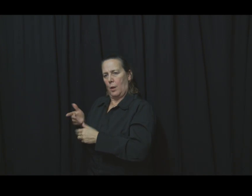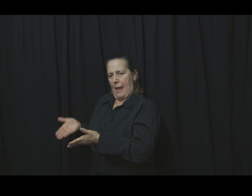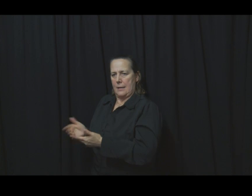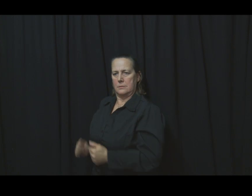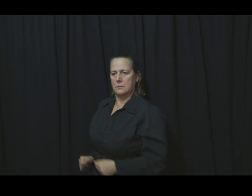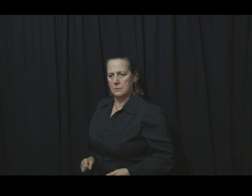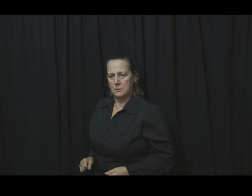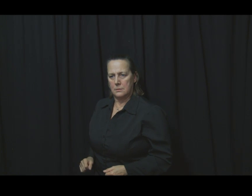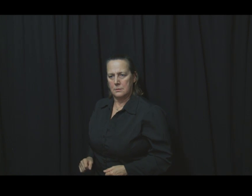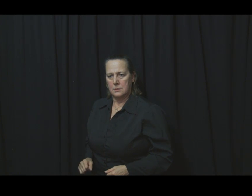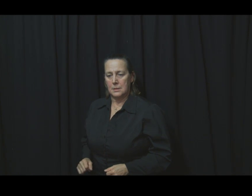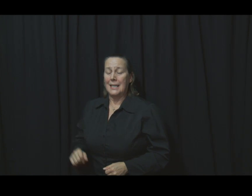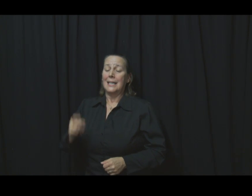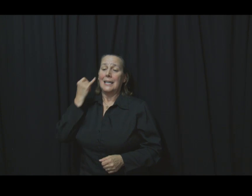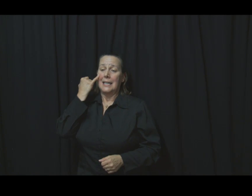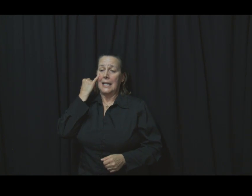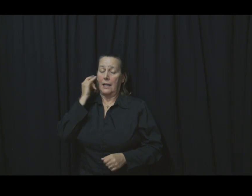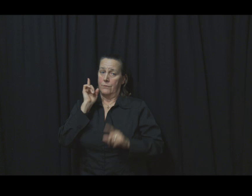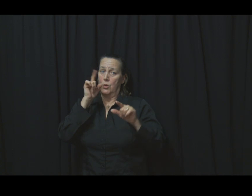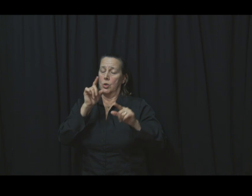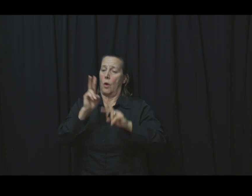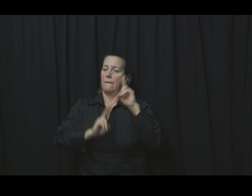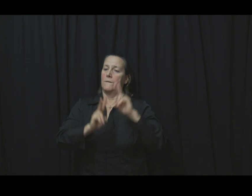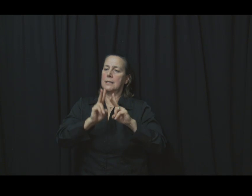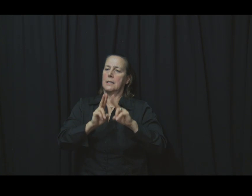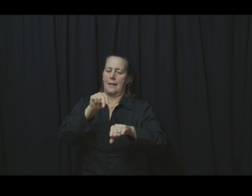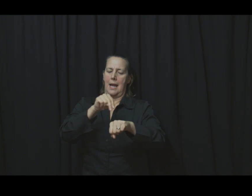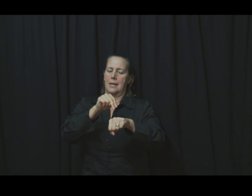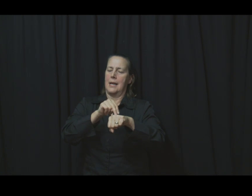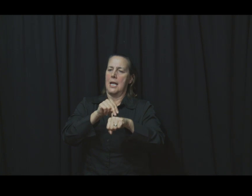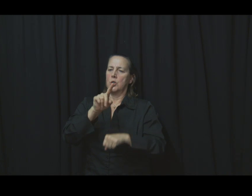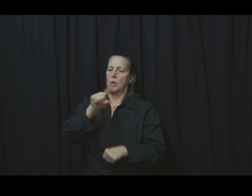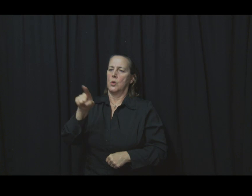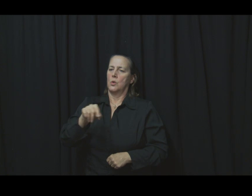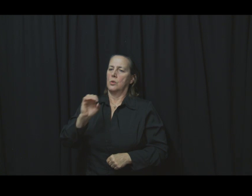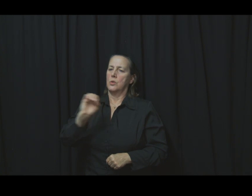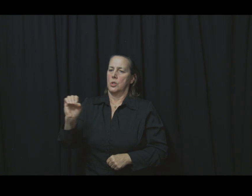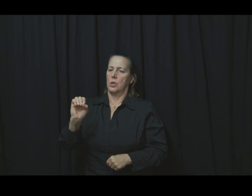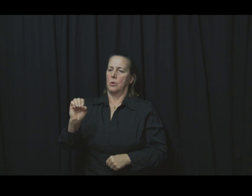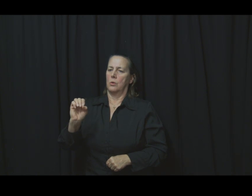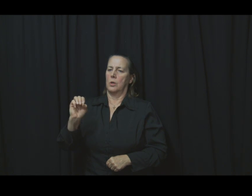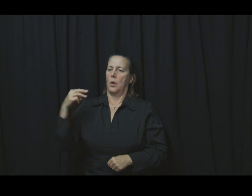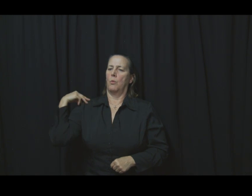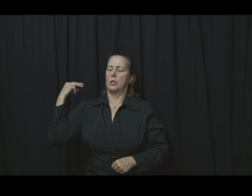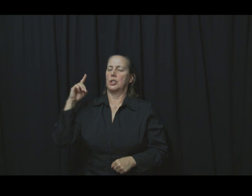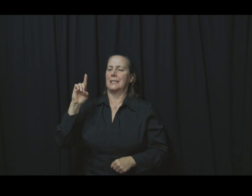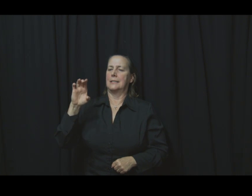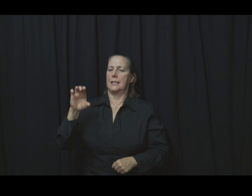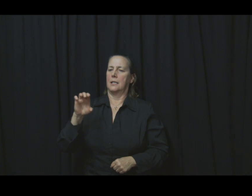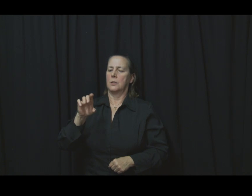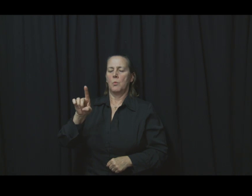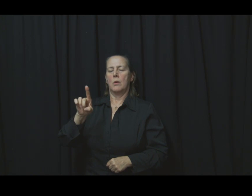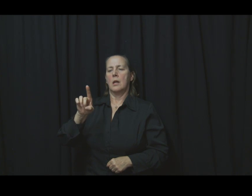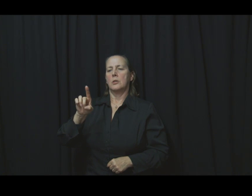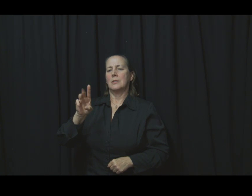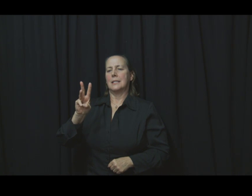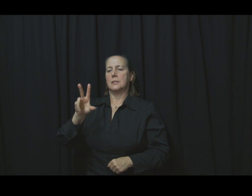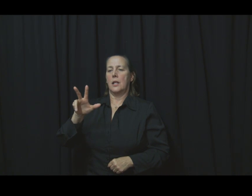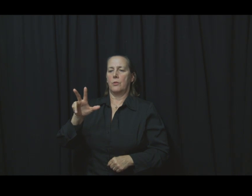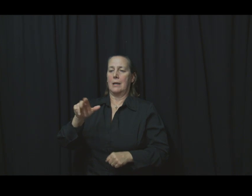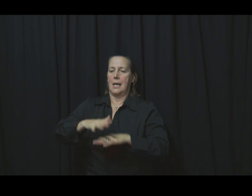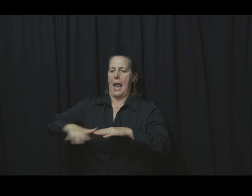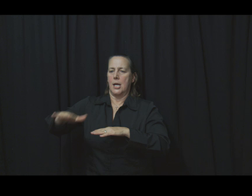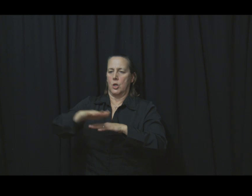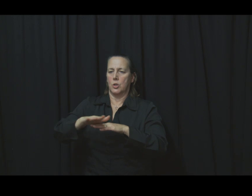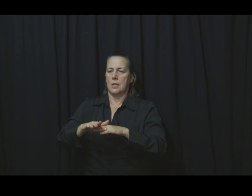If you visit the National Zoo in Washington, D.C., it's 163 acres, and they have